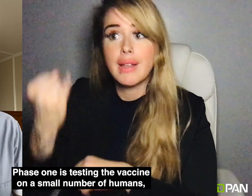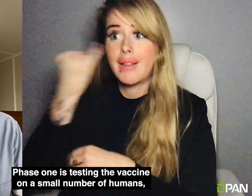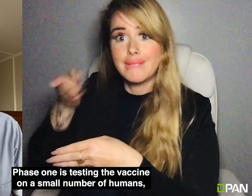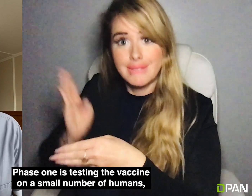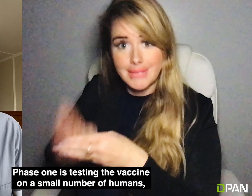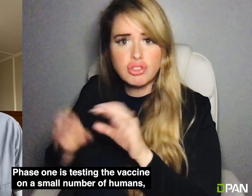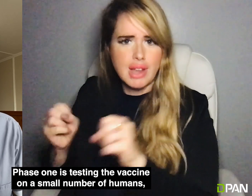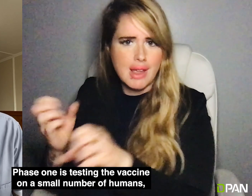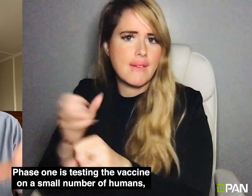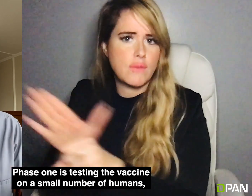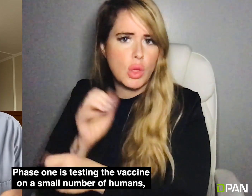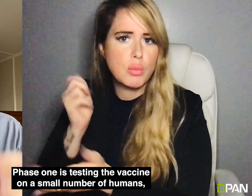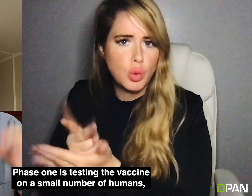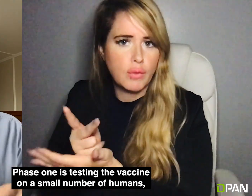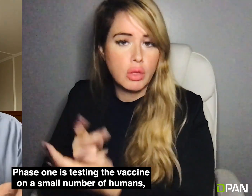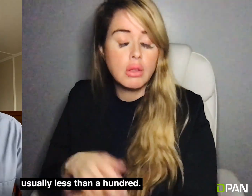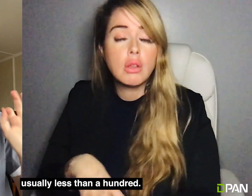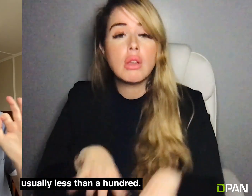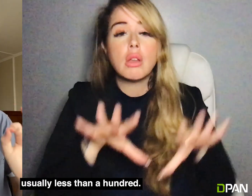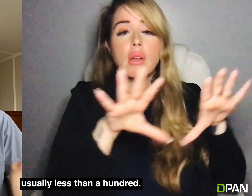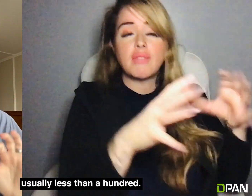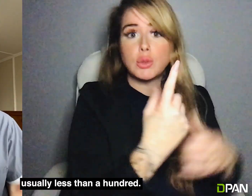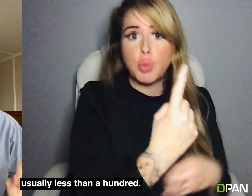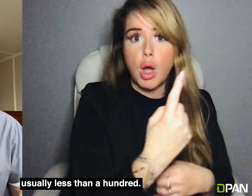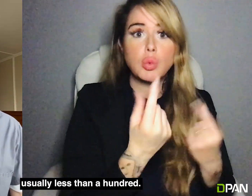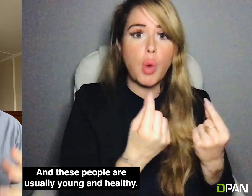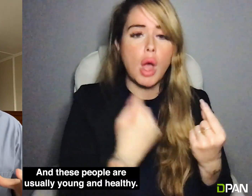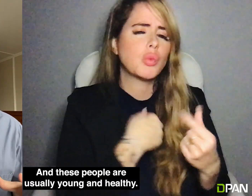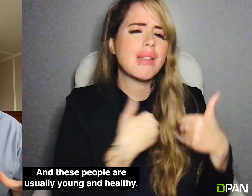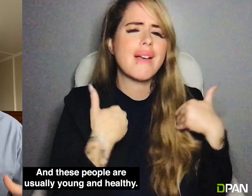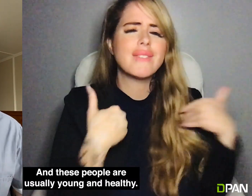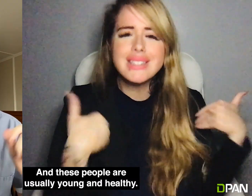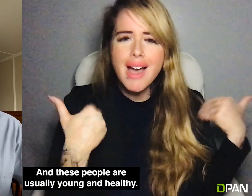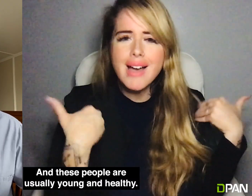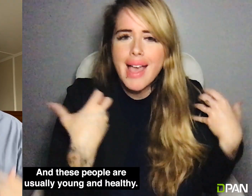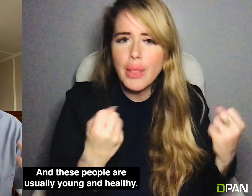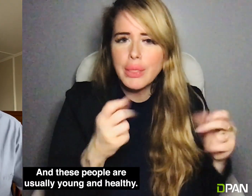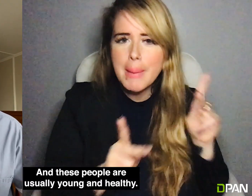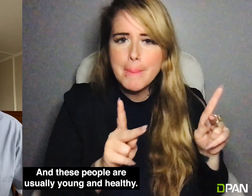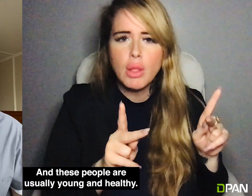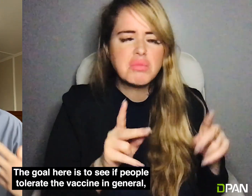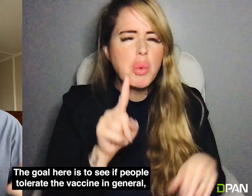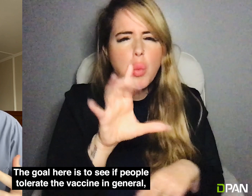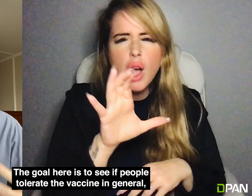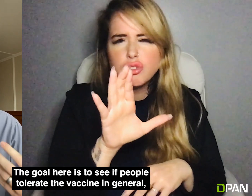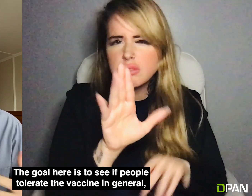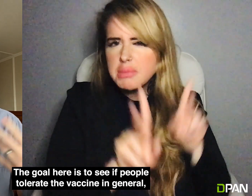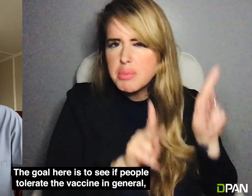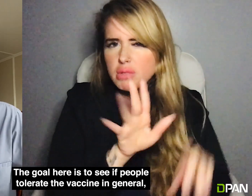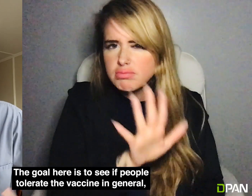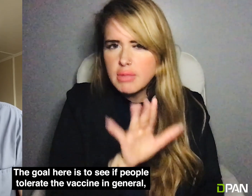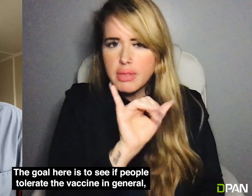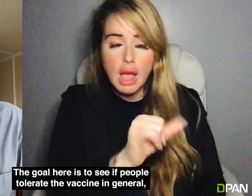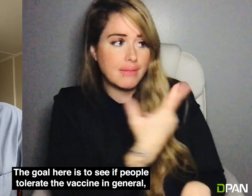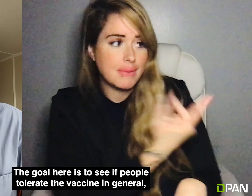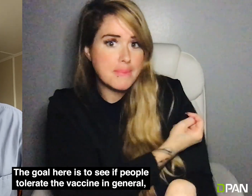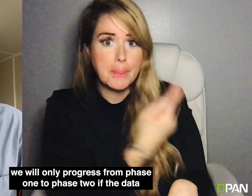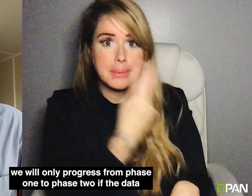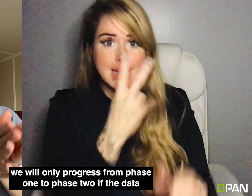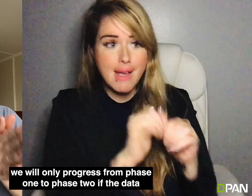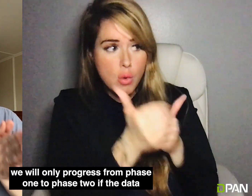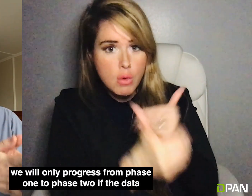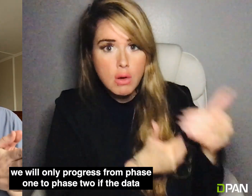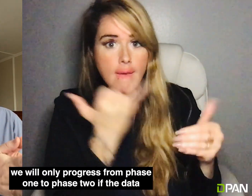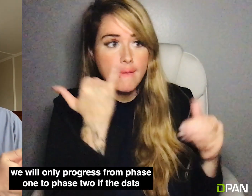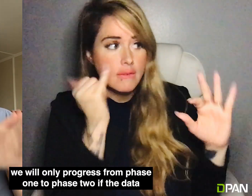Phase 1 is testing the vaccine on a small number of humans, usually less than 100. And these people are usually young and healthy. The goal here is to see if people tolerate the vaccine in